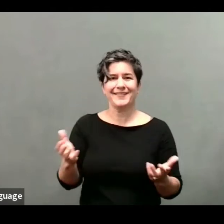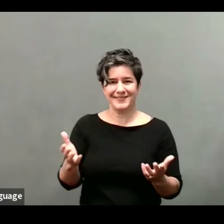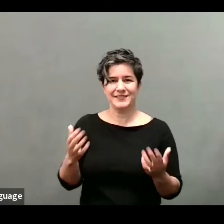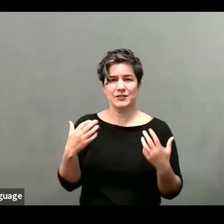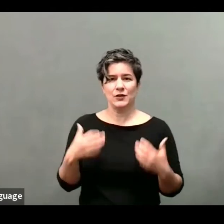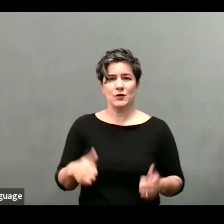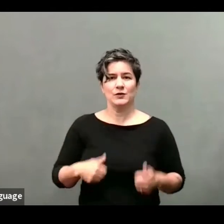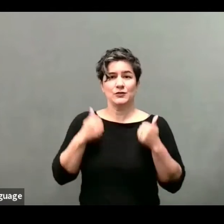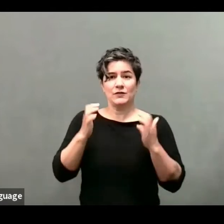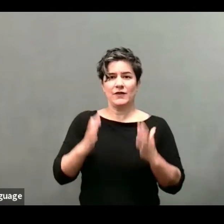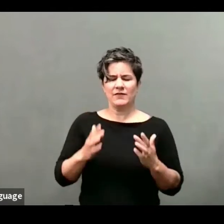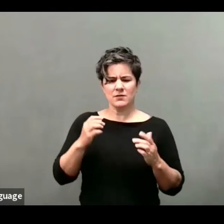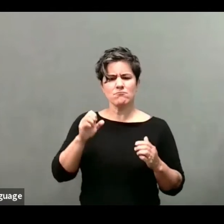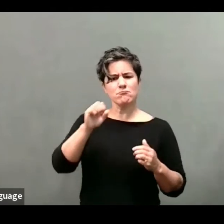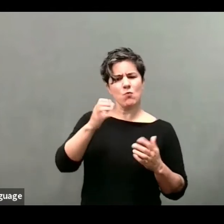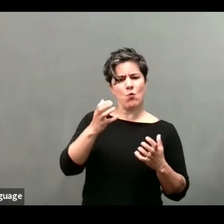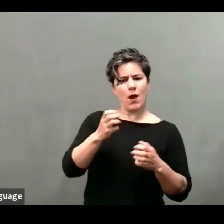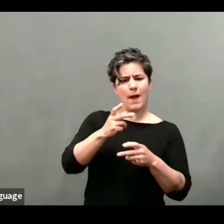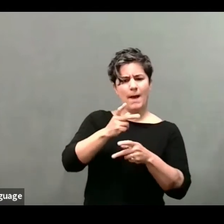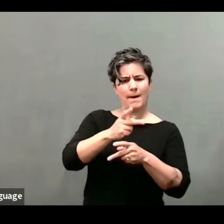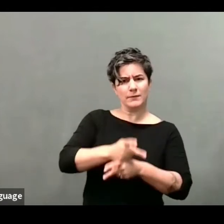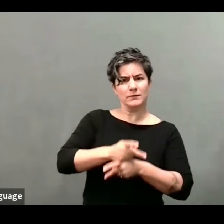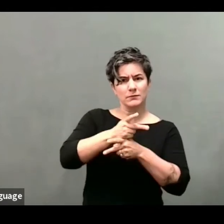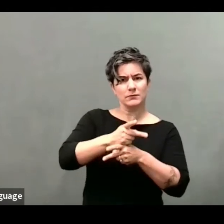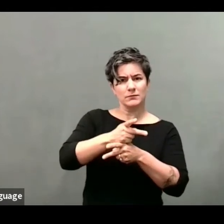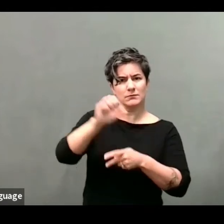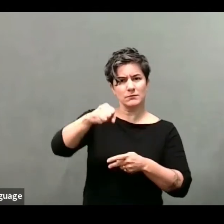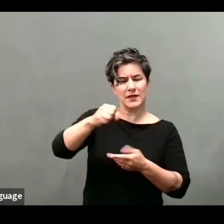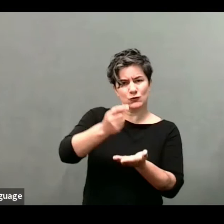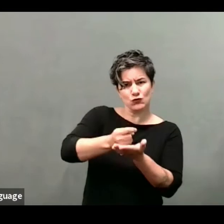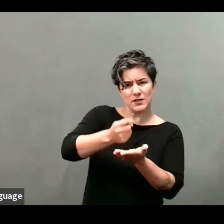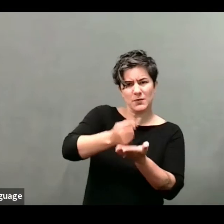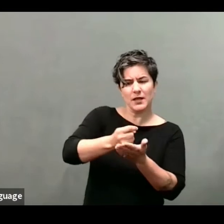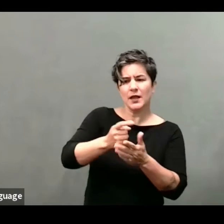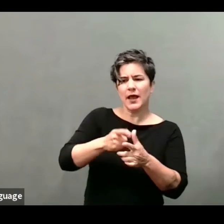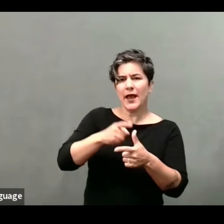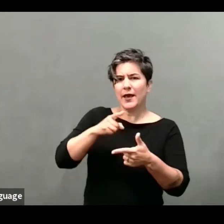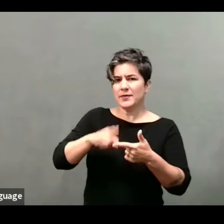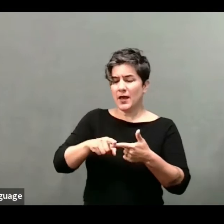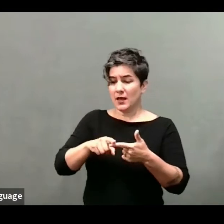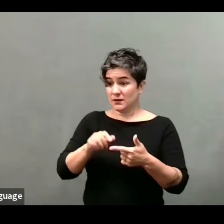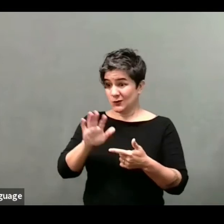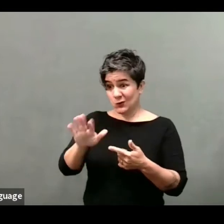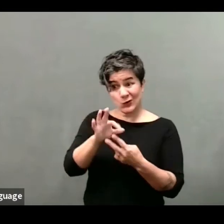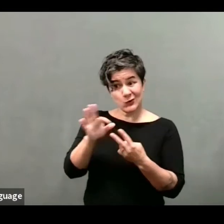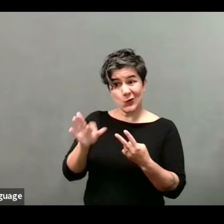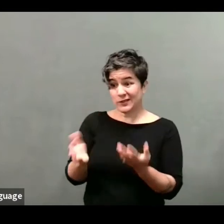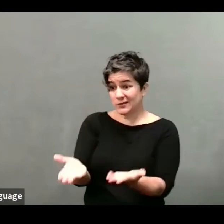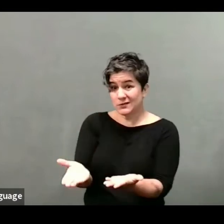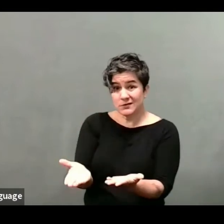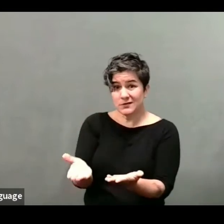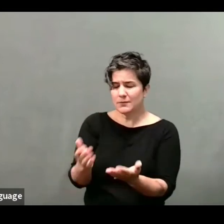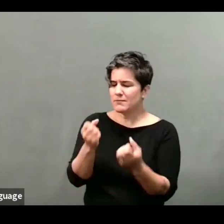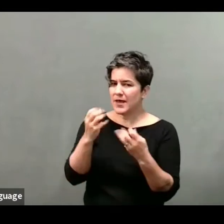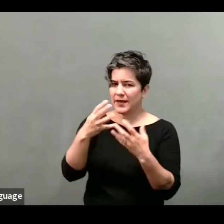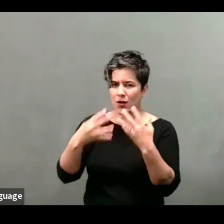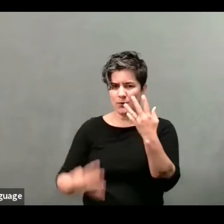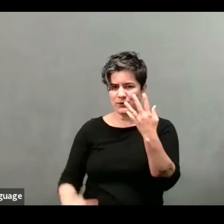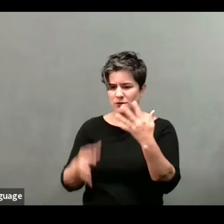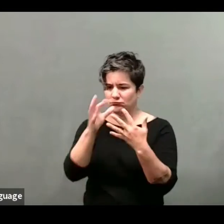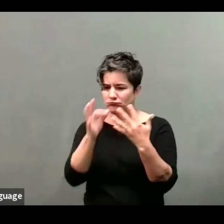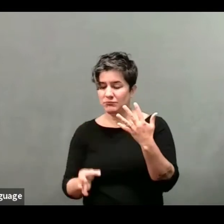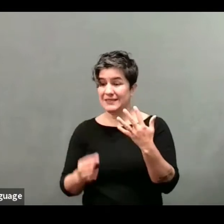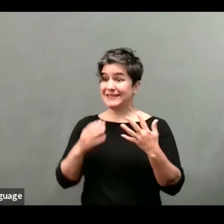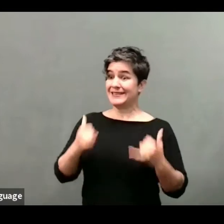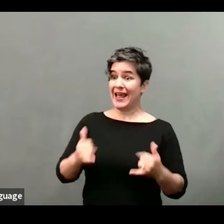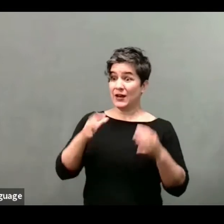is thinking about getting that medical care, then just reminding them that that's kind of up to them, and they have lots of options and they don't have to